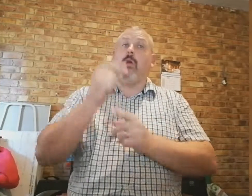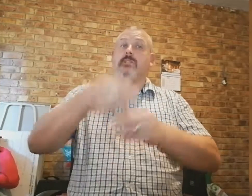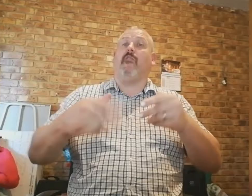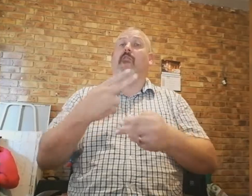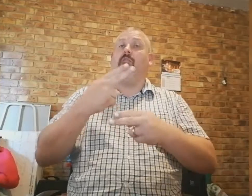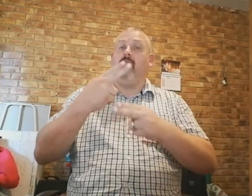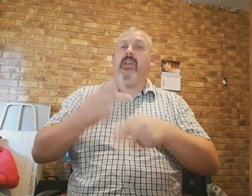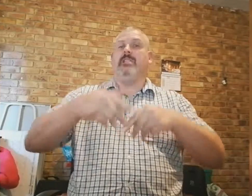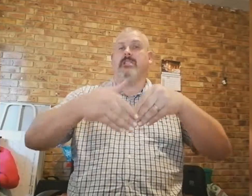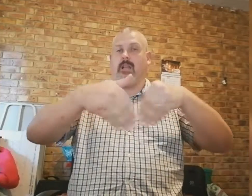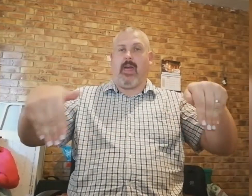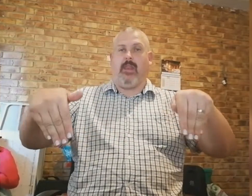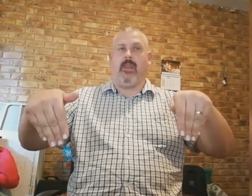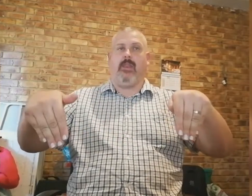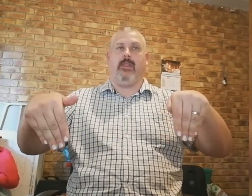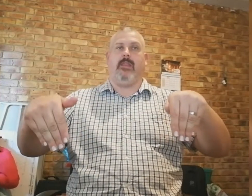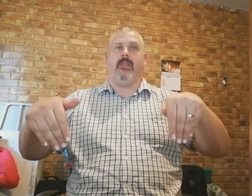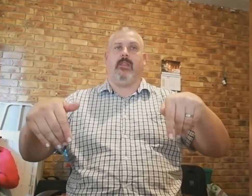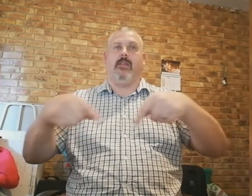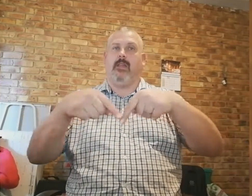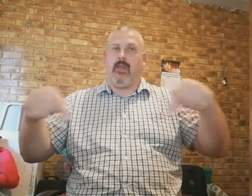the finish line. And